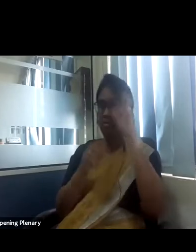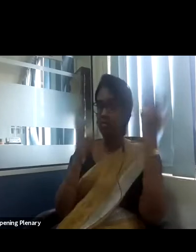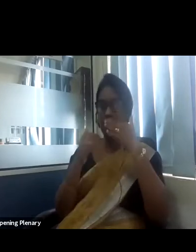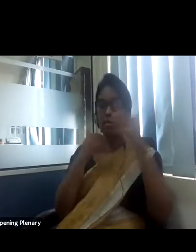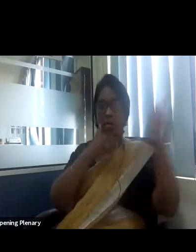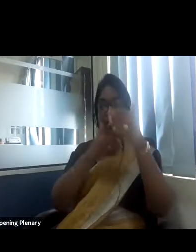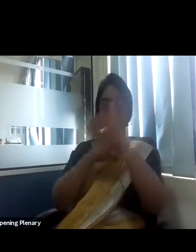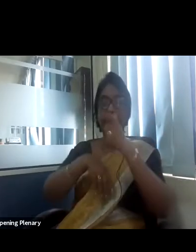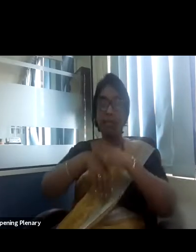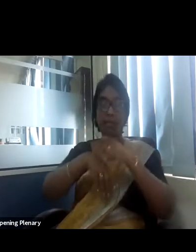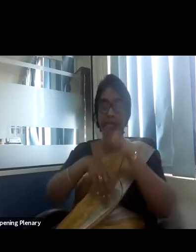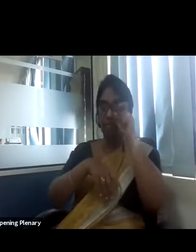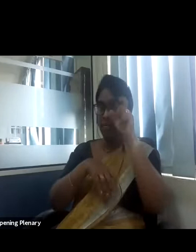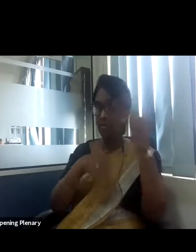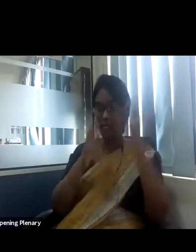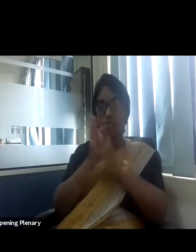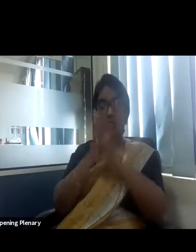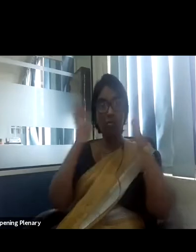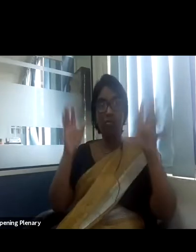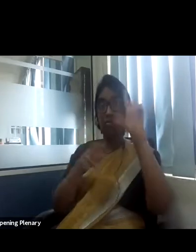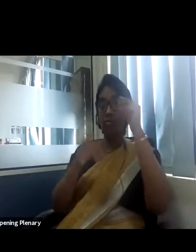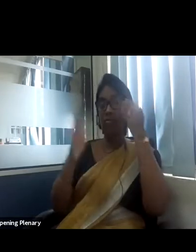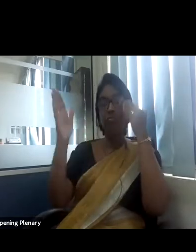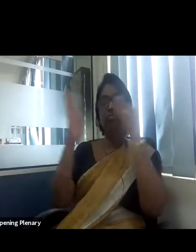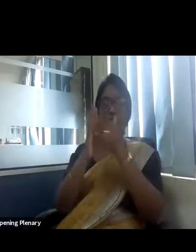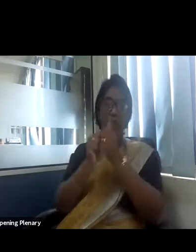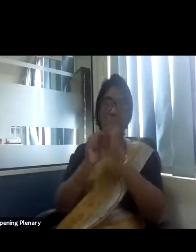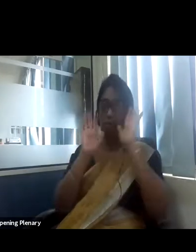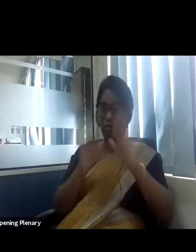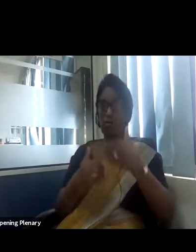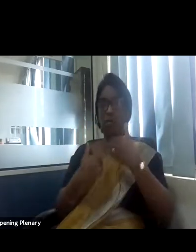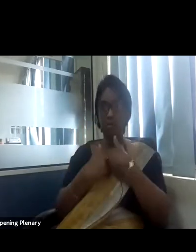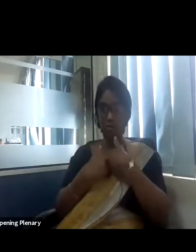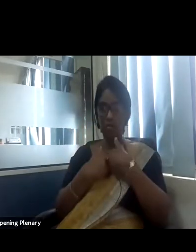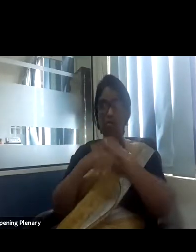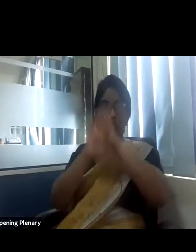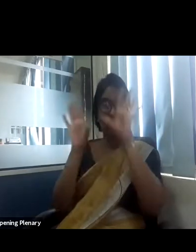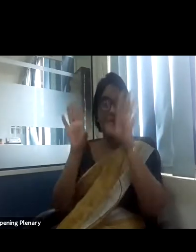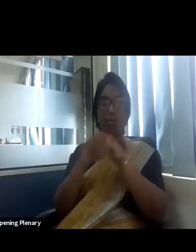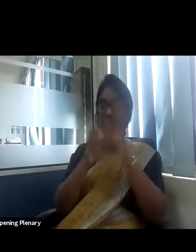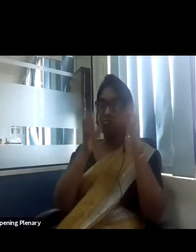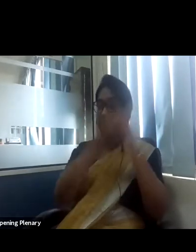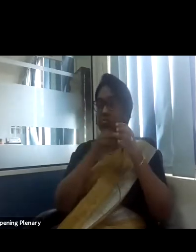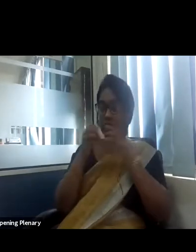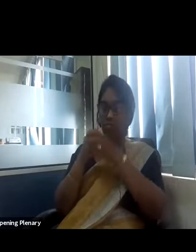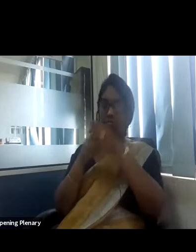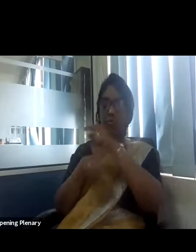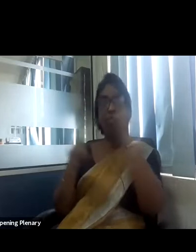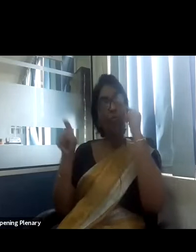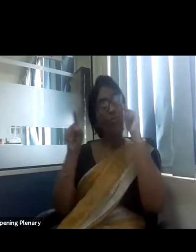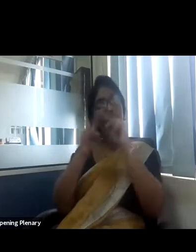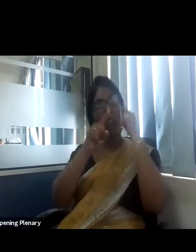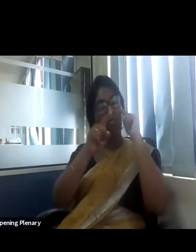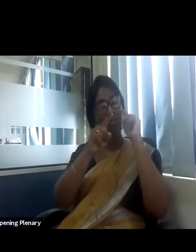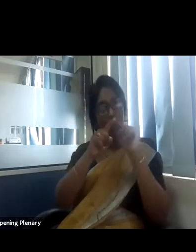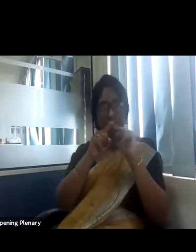puts stakeholders' short-term interests above those of the other stakeholders. Second,